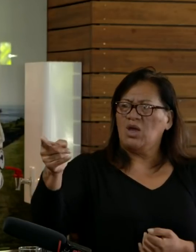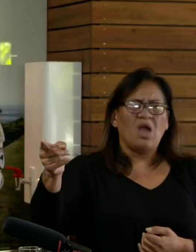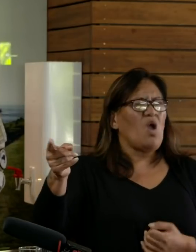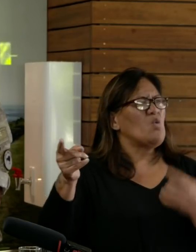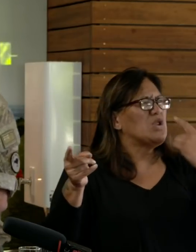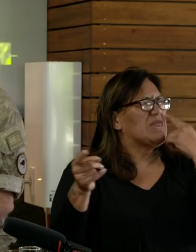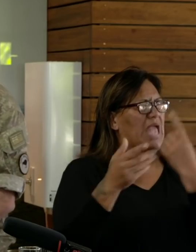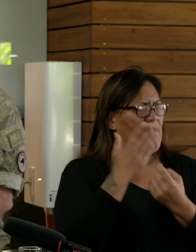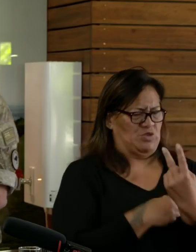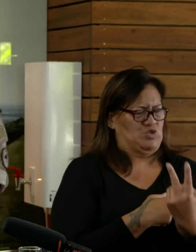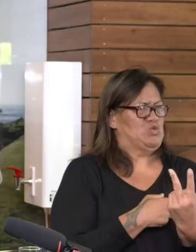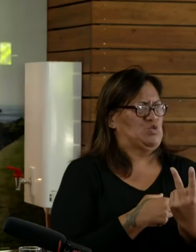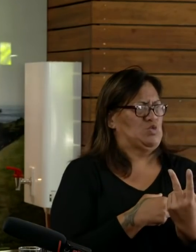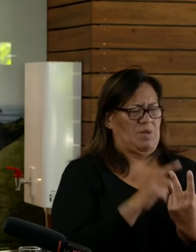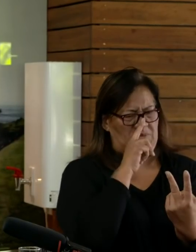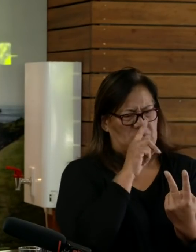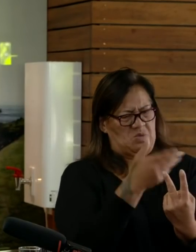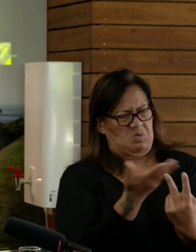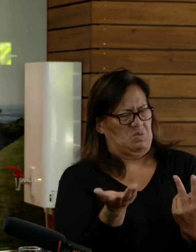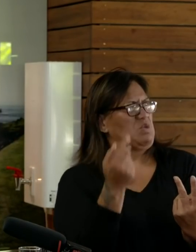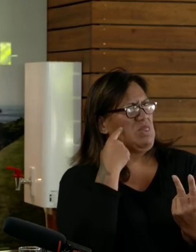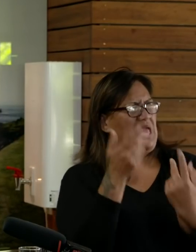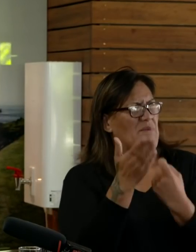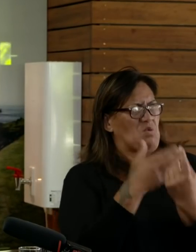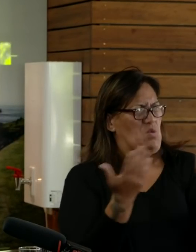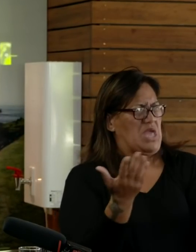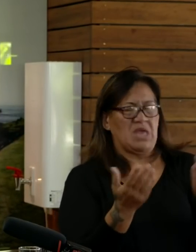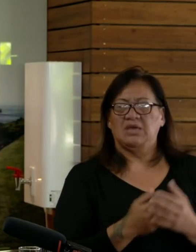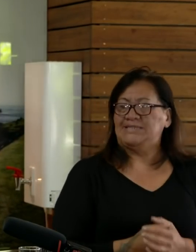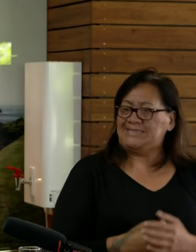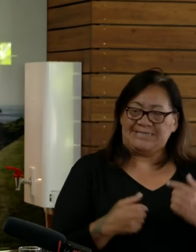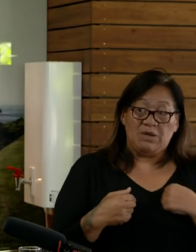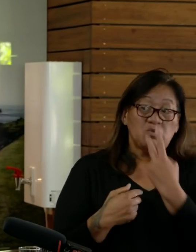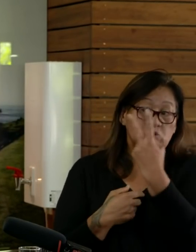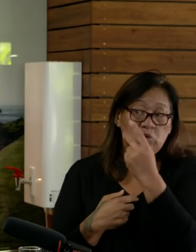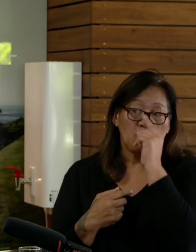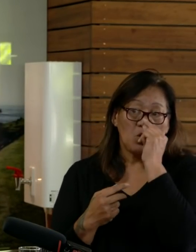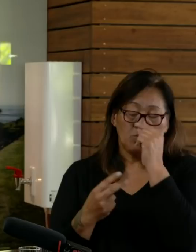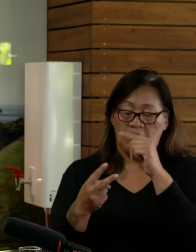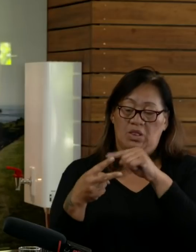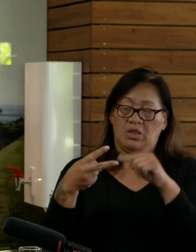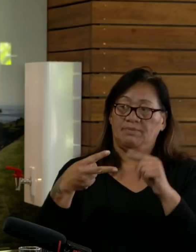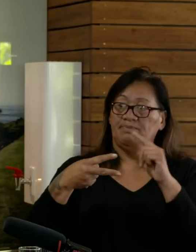think happened to those two bodies? What's your best guess? There's two possibilities.